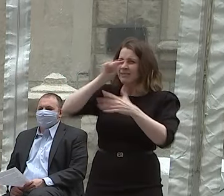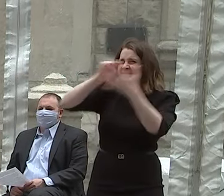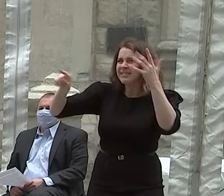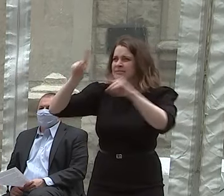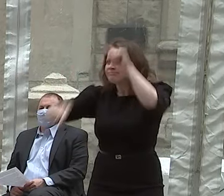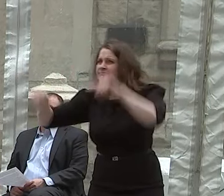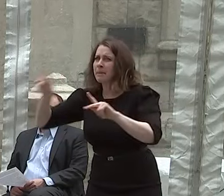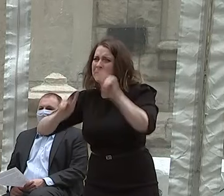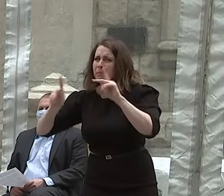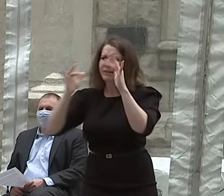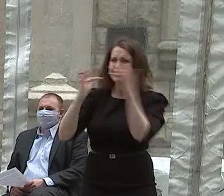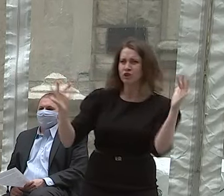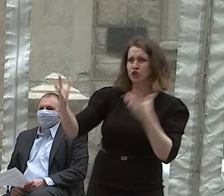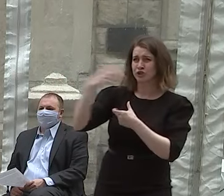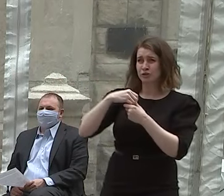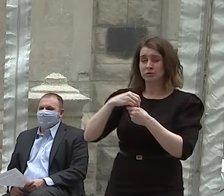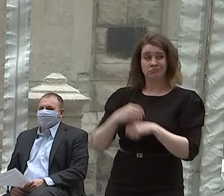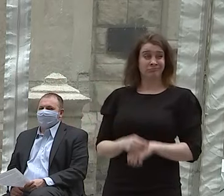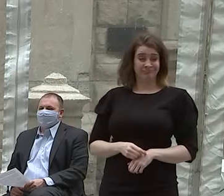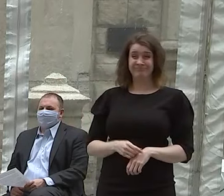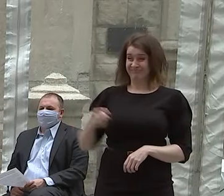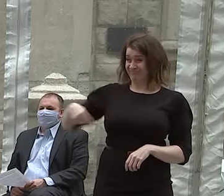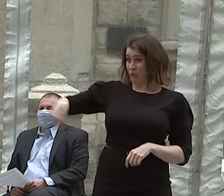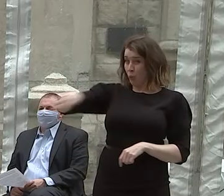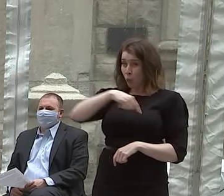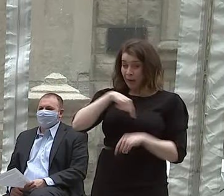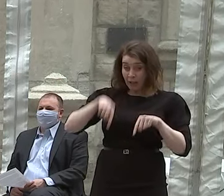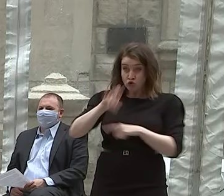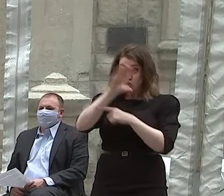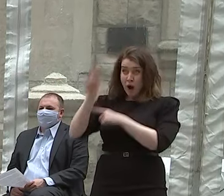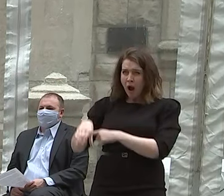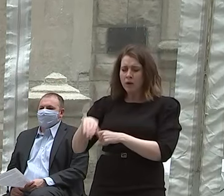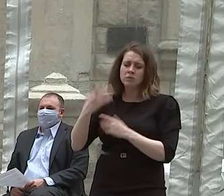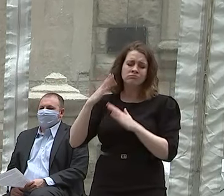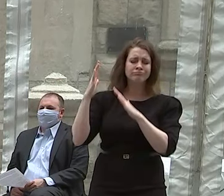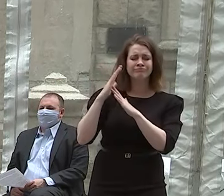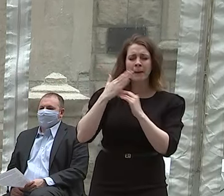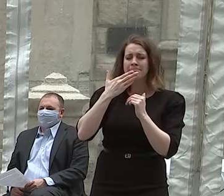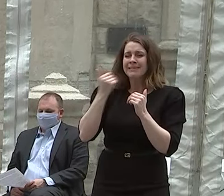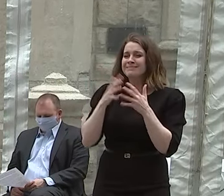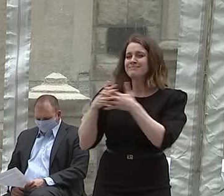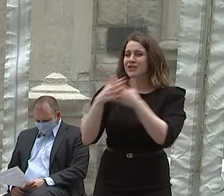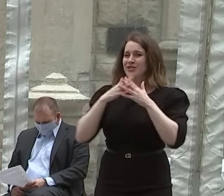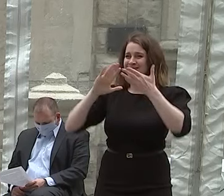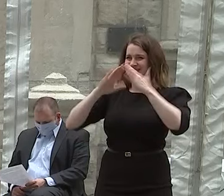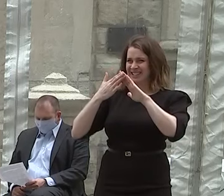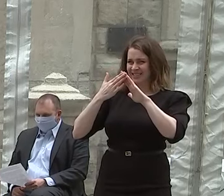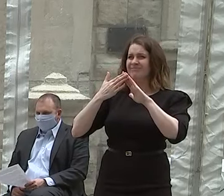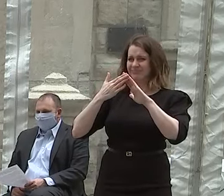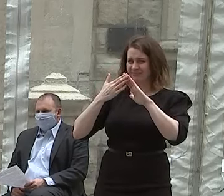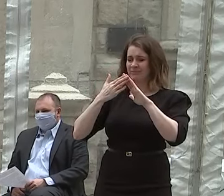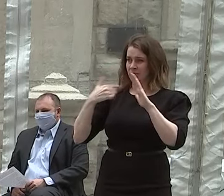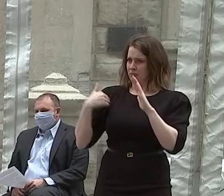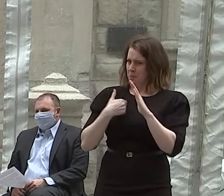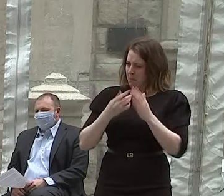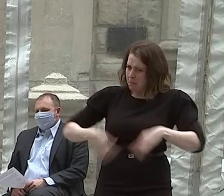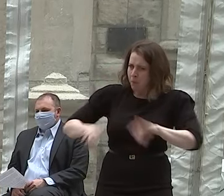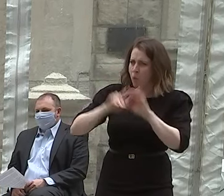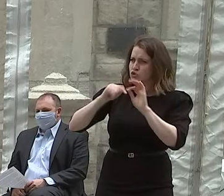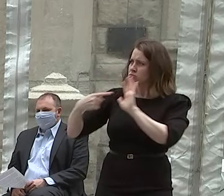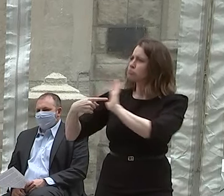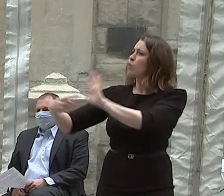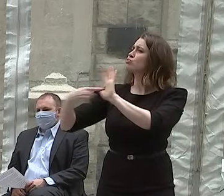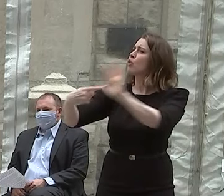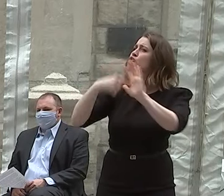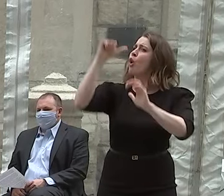We are the great American city of Chicago. We must be a model for the rest of the